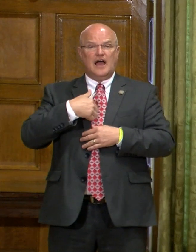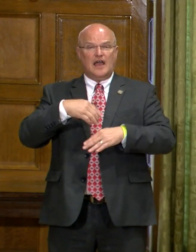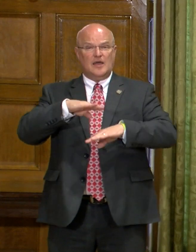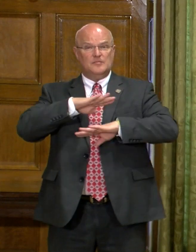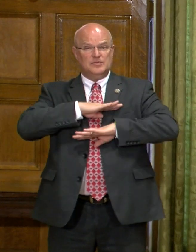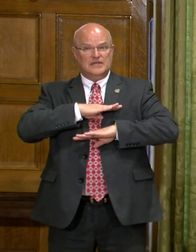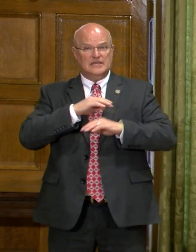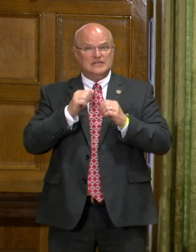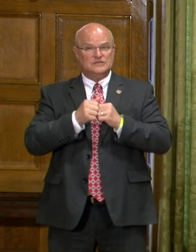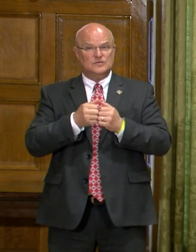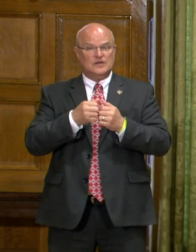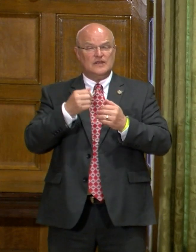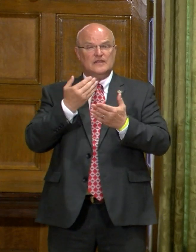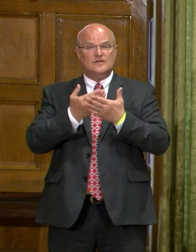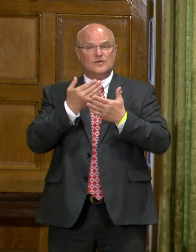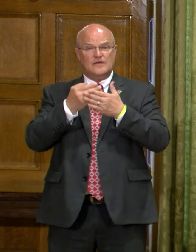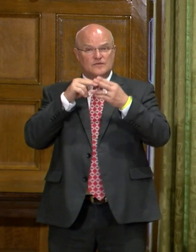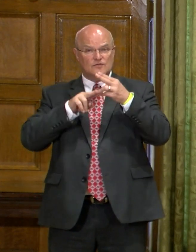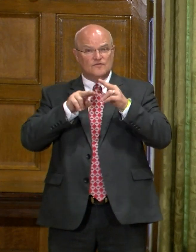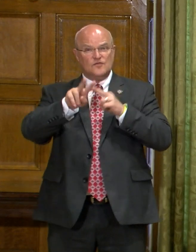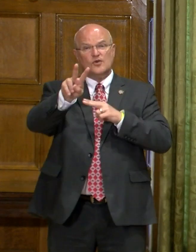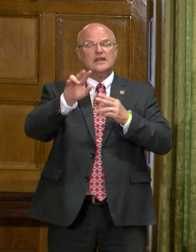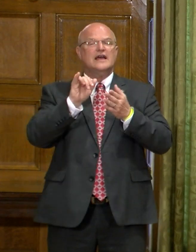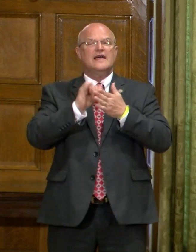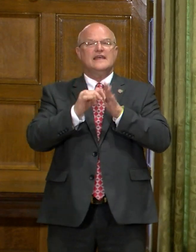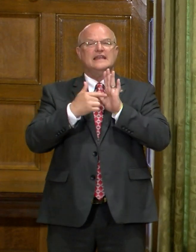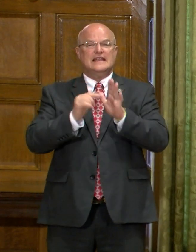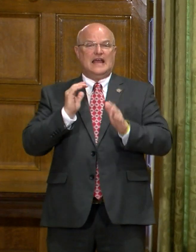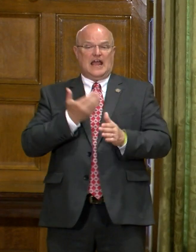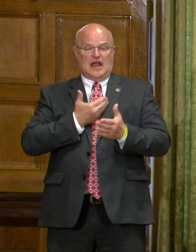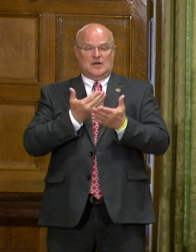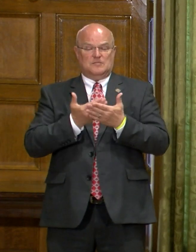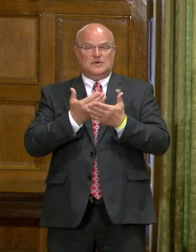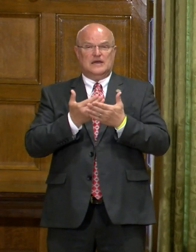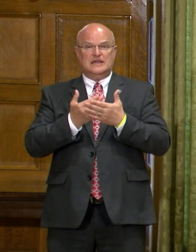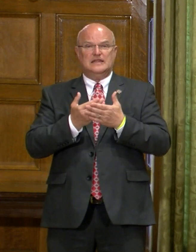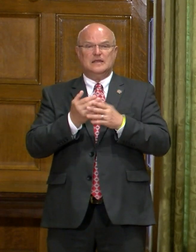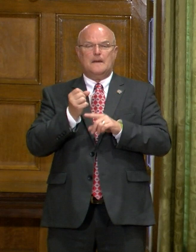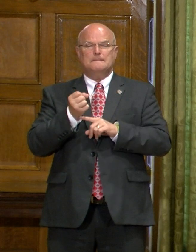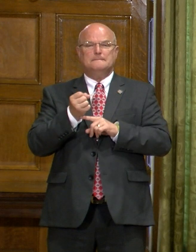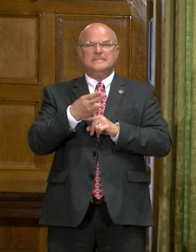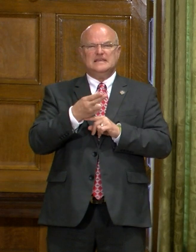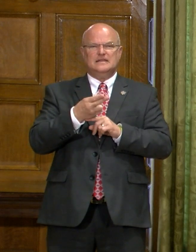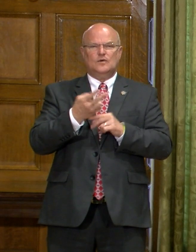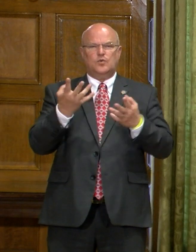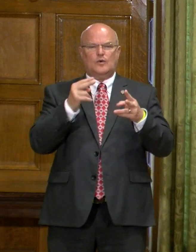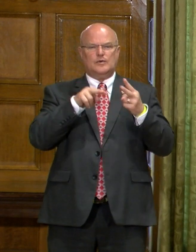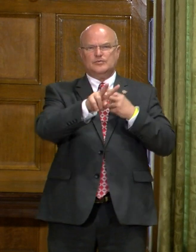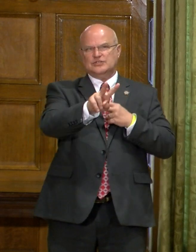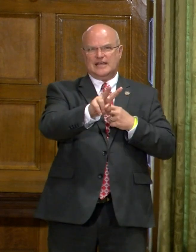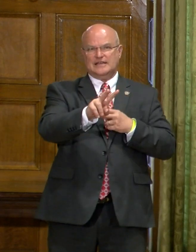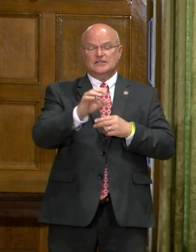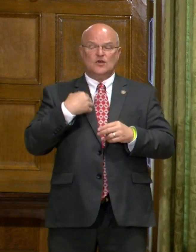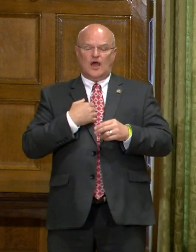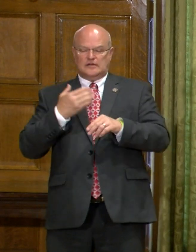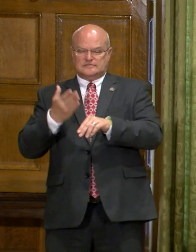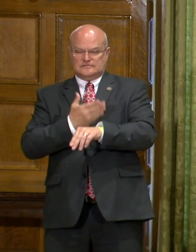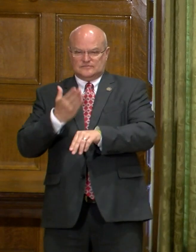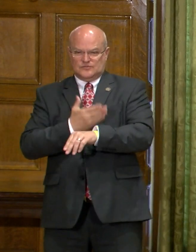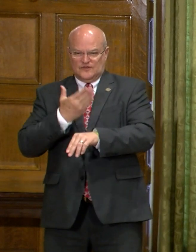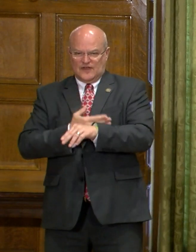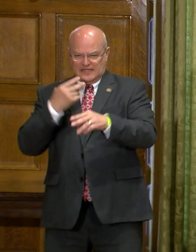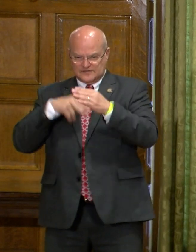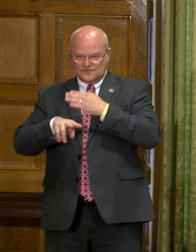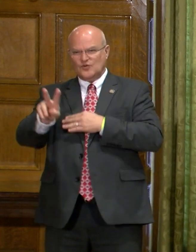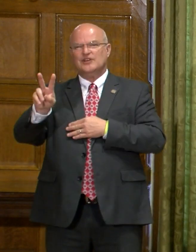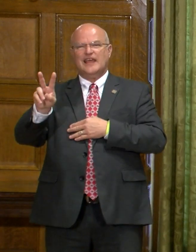pleased with a revenue forecast that indicates that our revenues beat the projection. And so after our revised